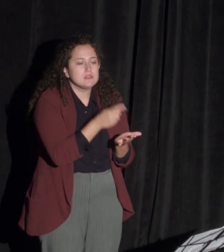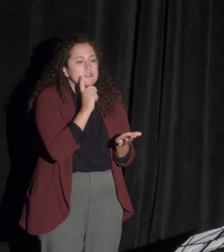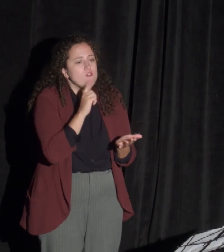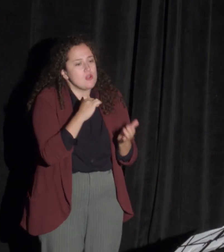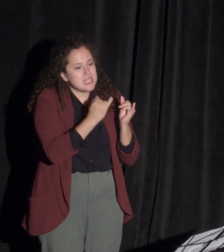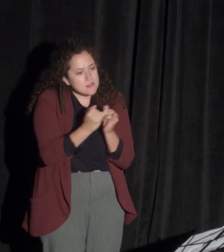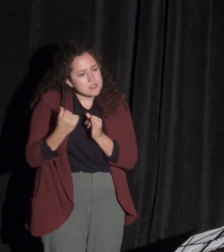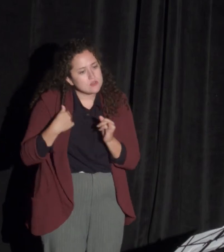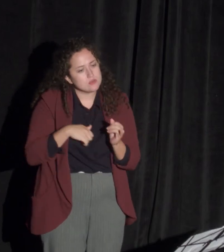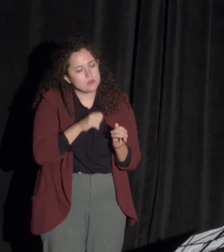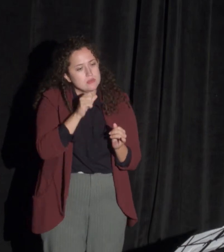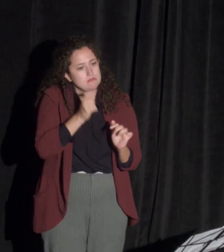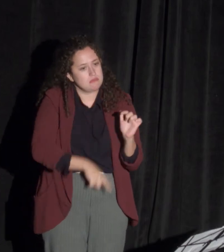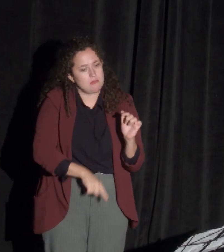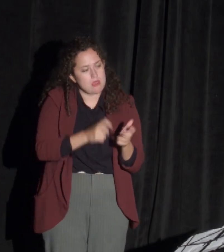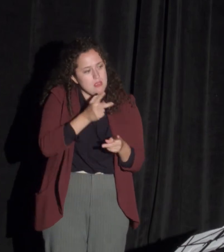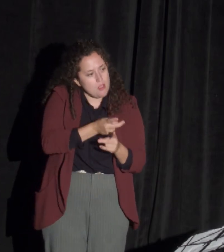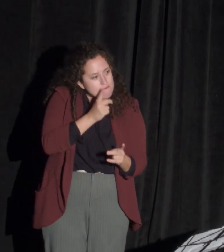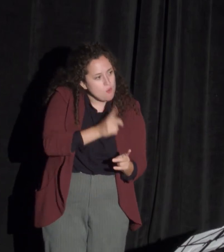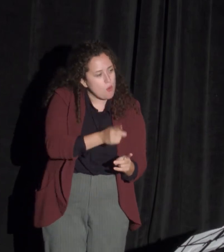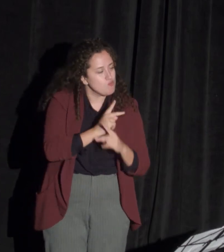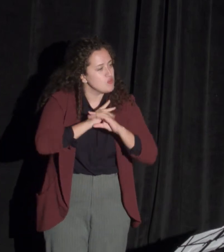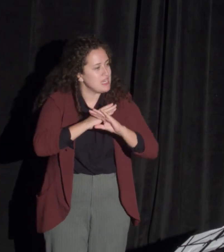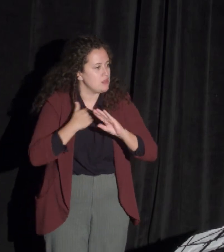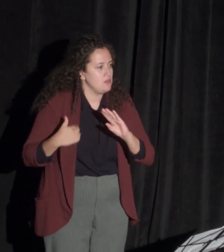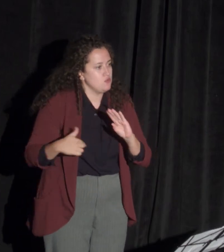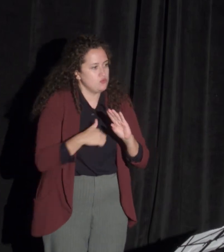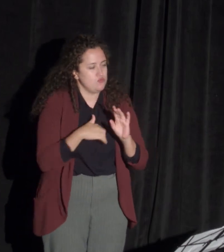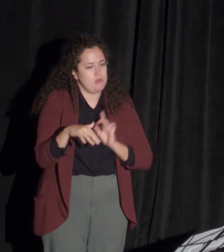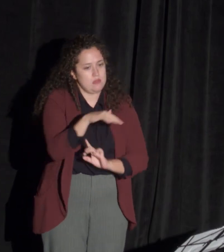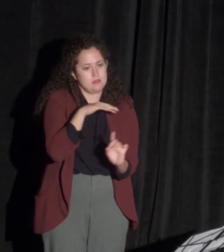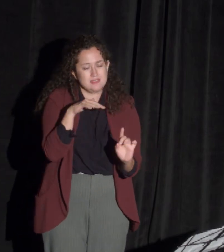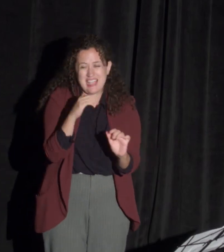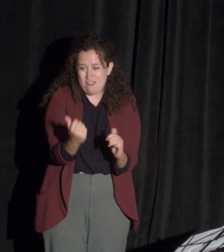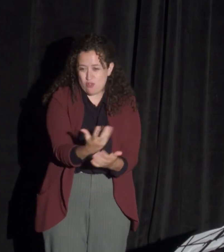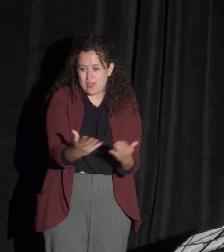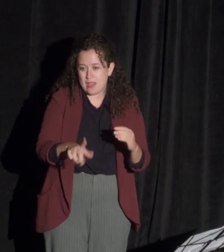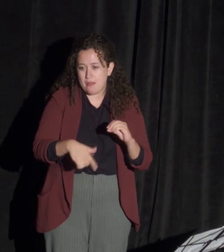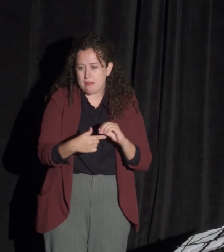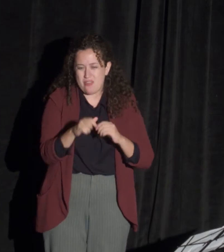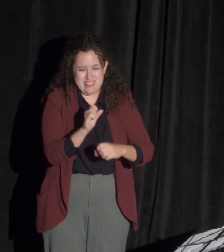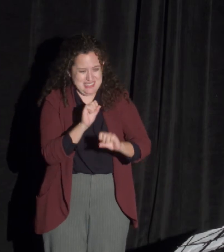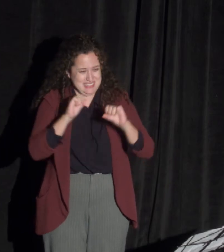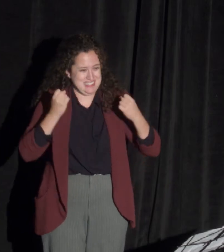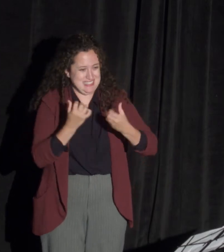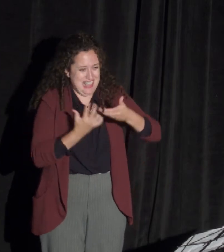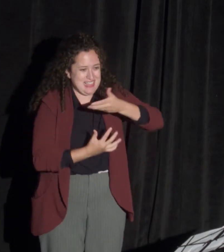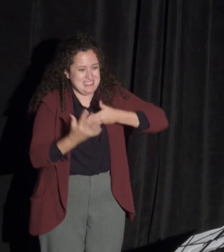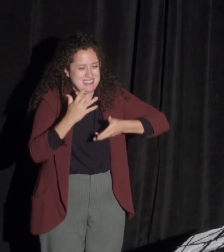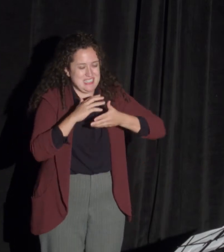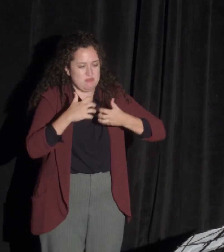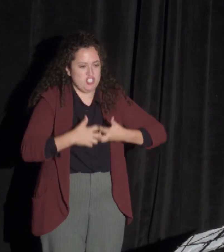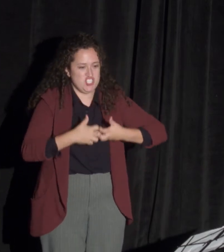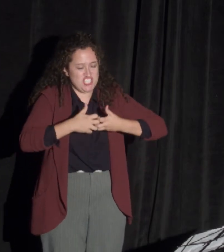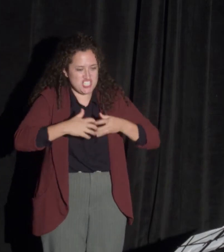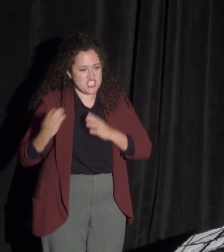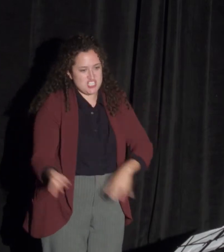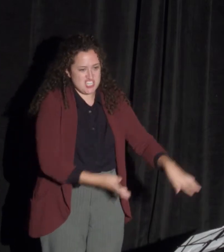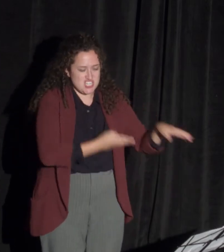those around us. Everything about this societal machine that chews us up and spits us out day after day after